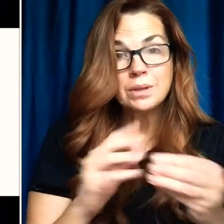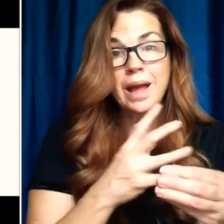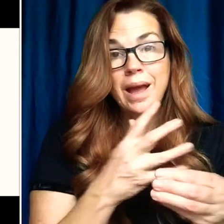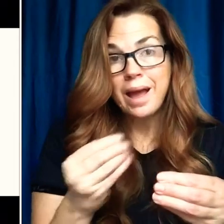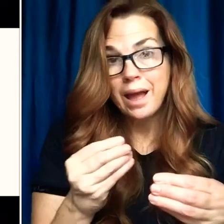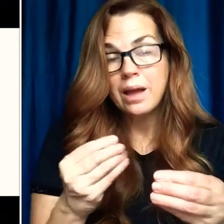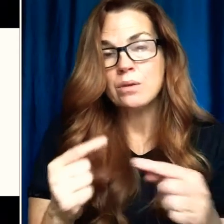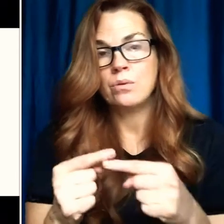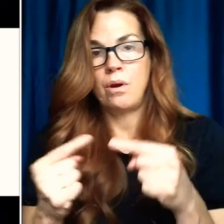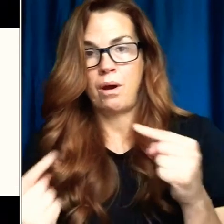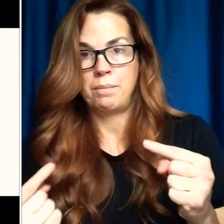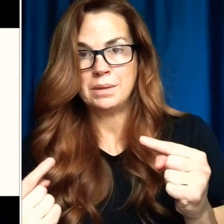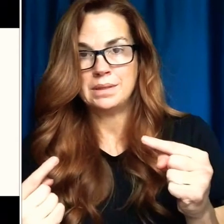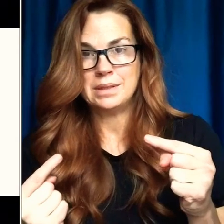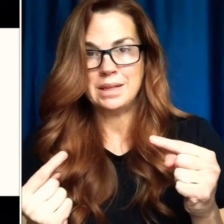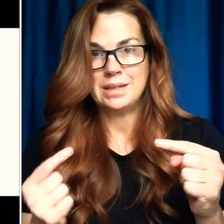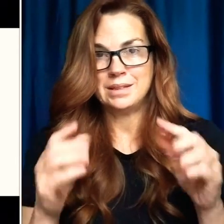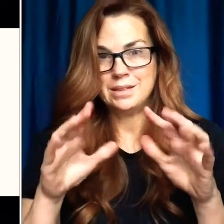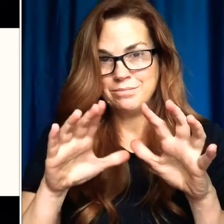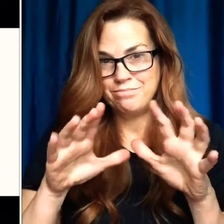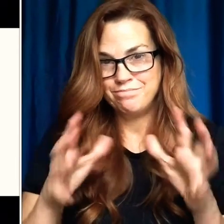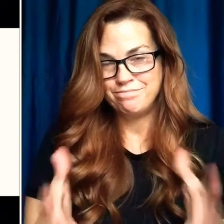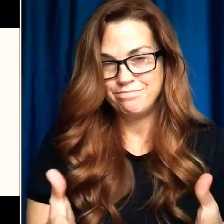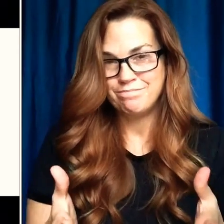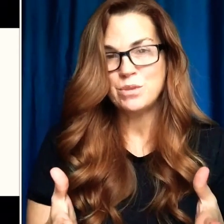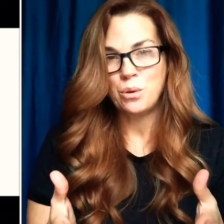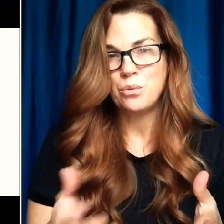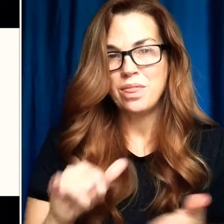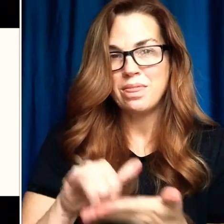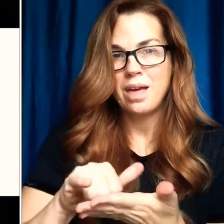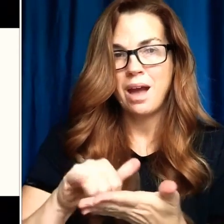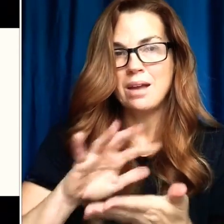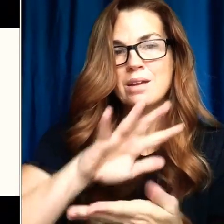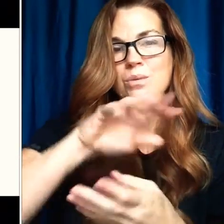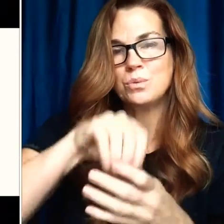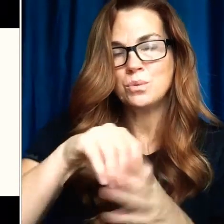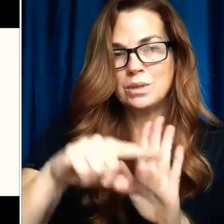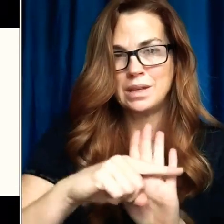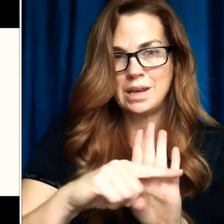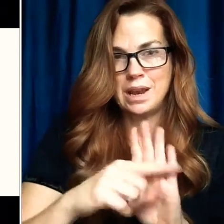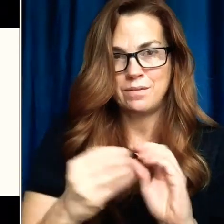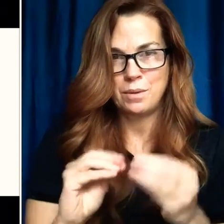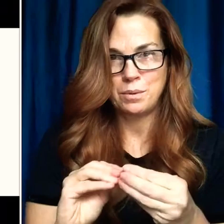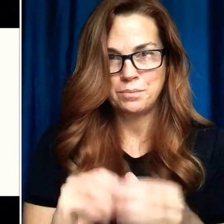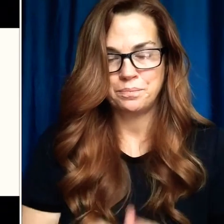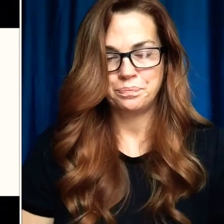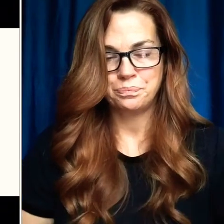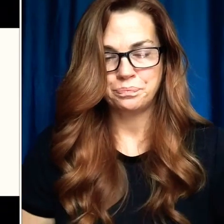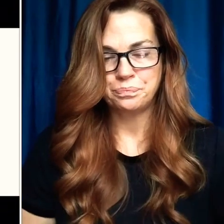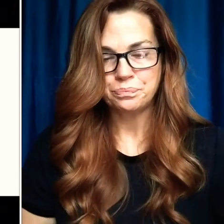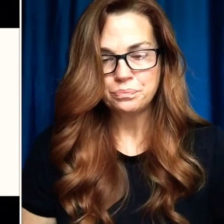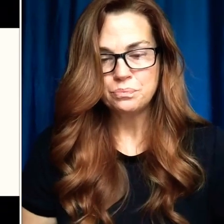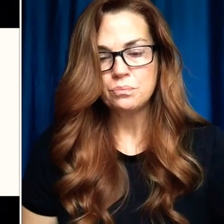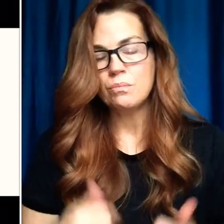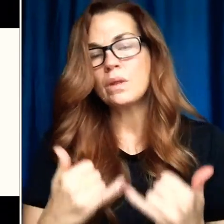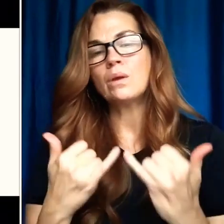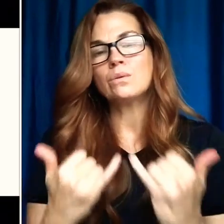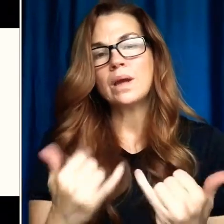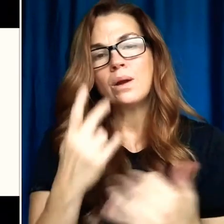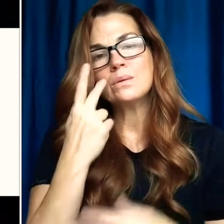In this picture, you can see that the set of integers includes all of the whole numbers and all of the natural numbers,